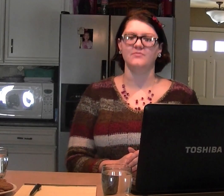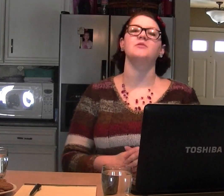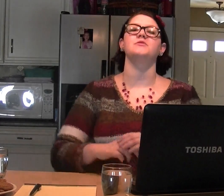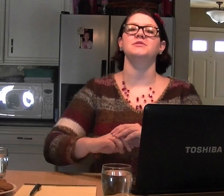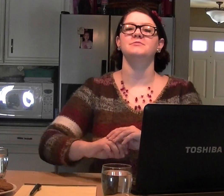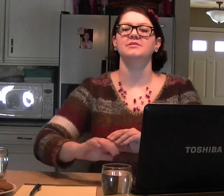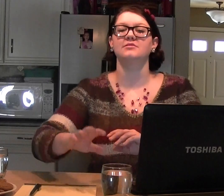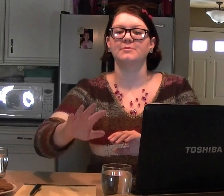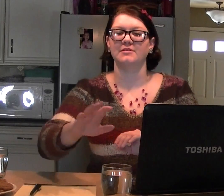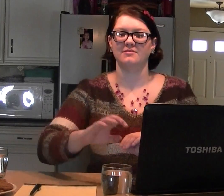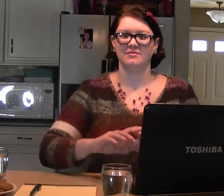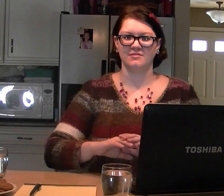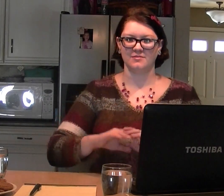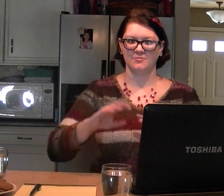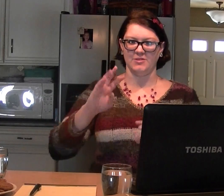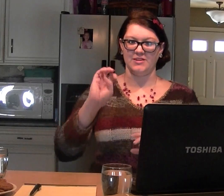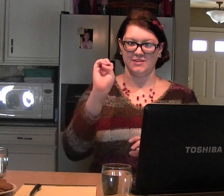No, this one's a little bit more like this.